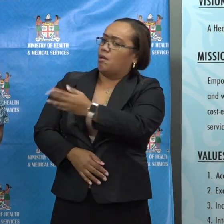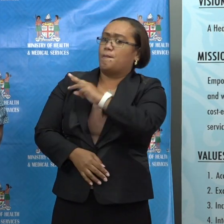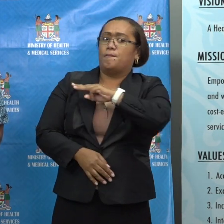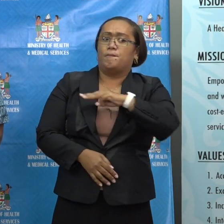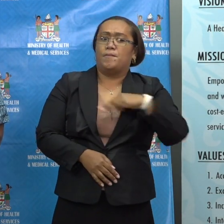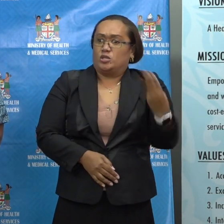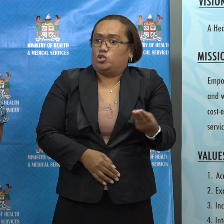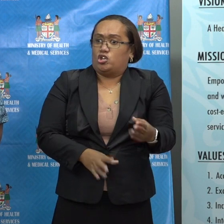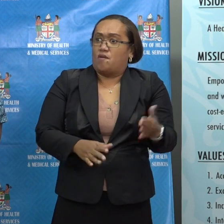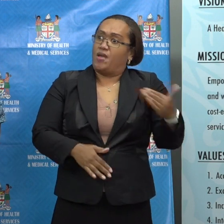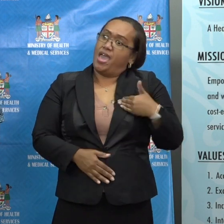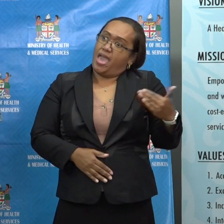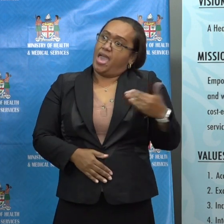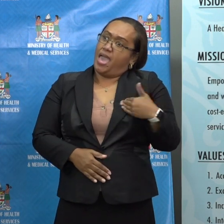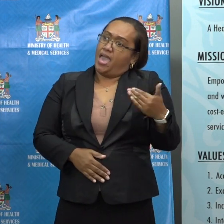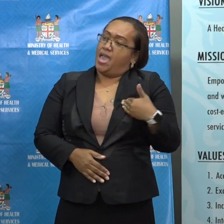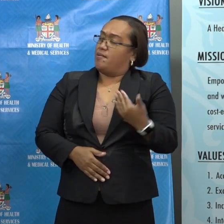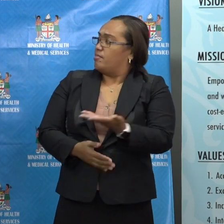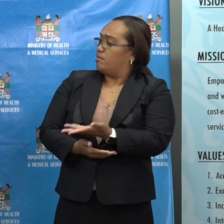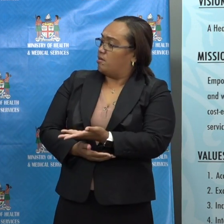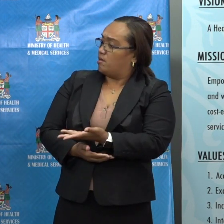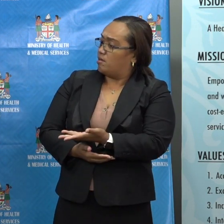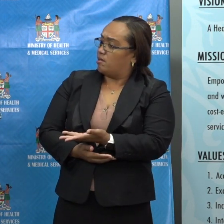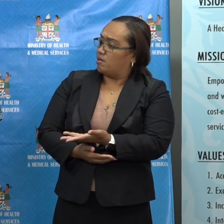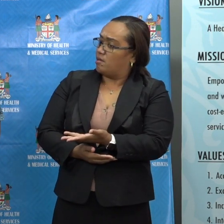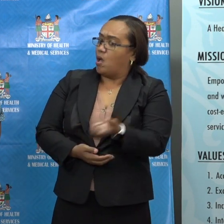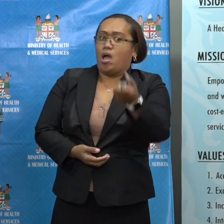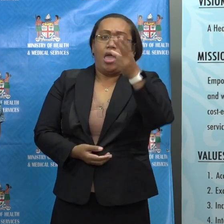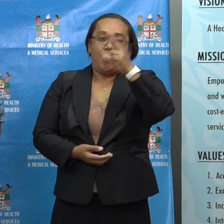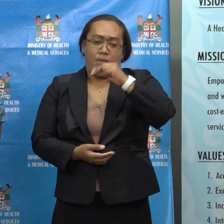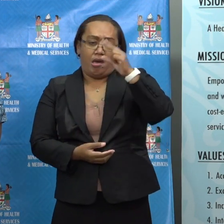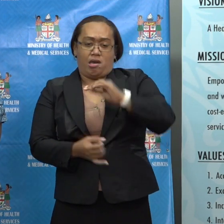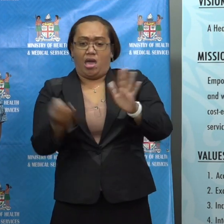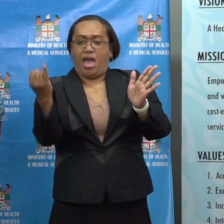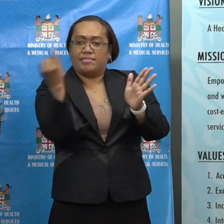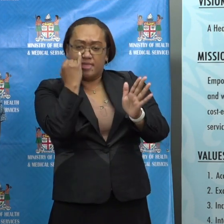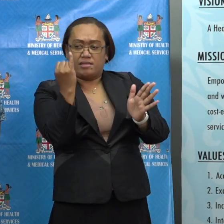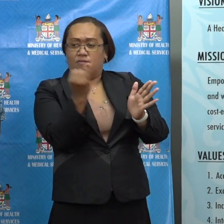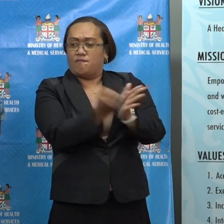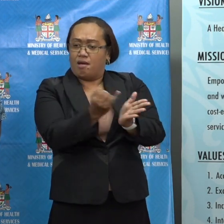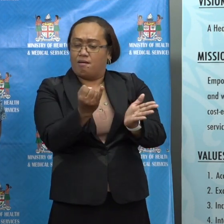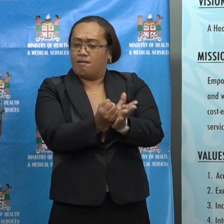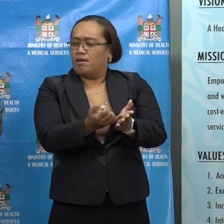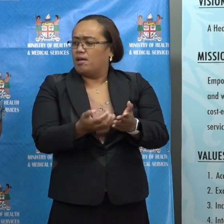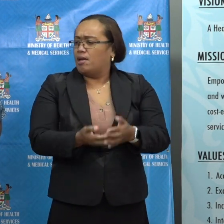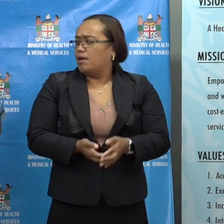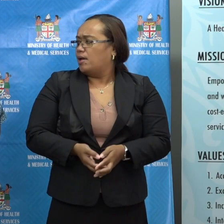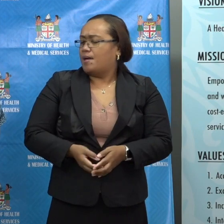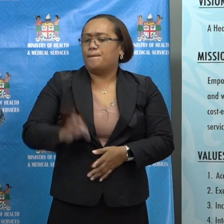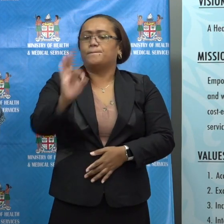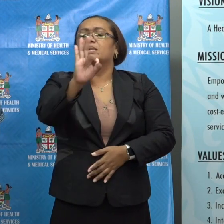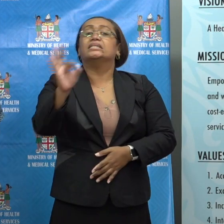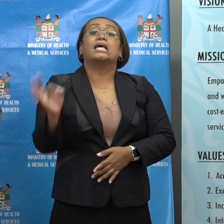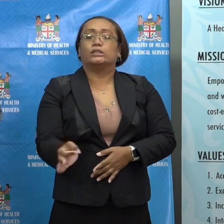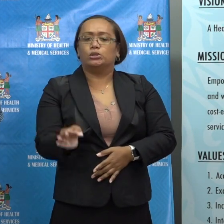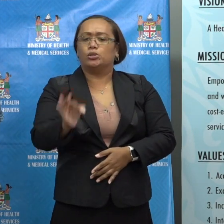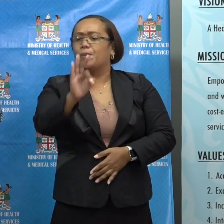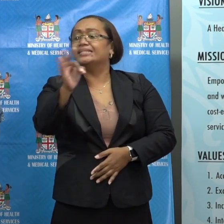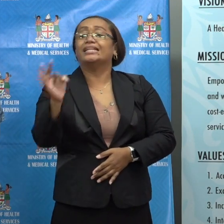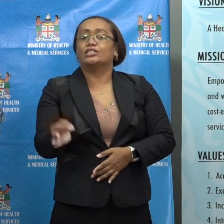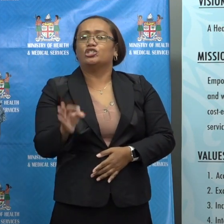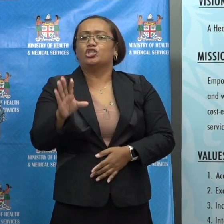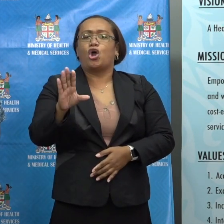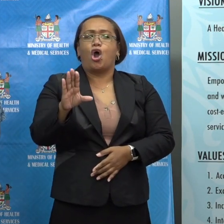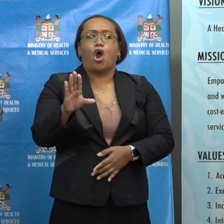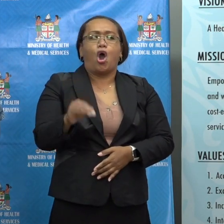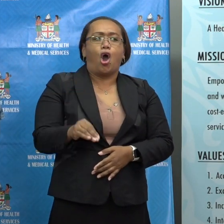if you're able to answer this, has the Ministry of Health able to identify the percentage of vulnerable